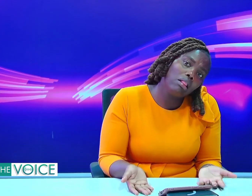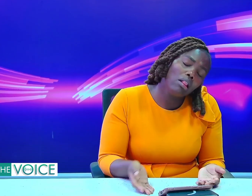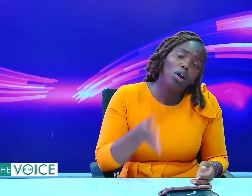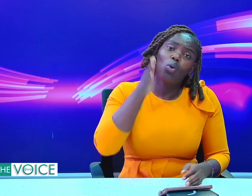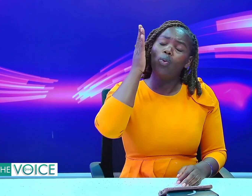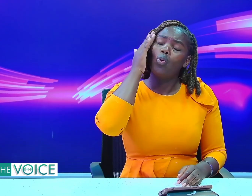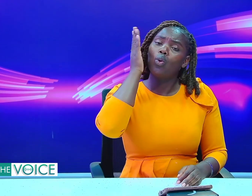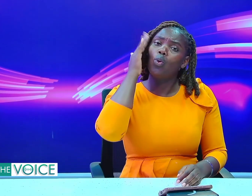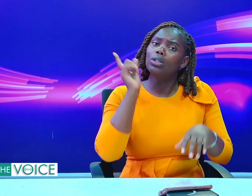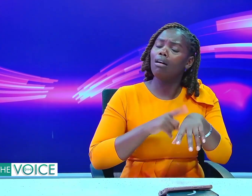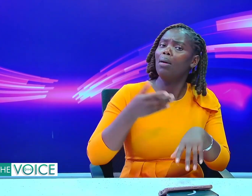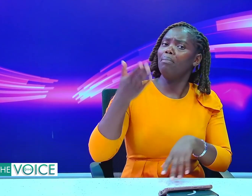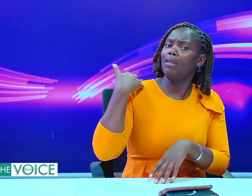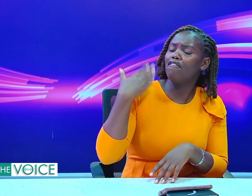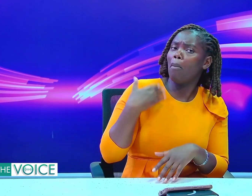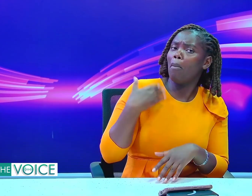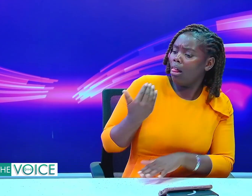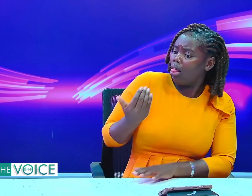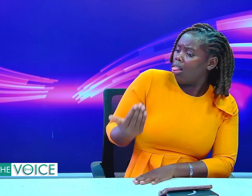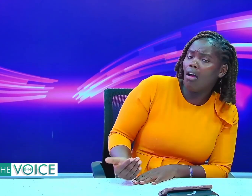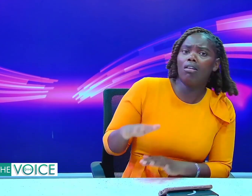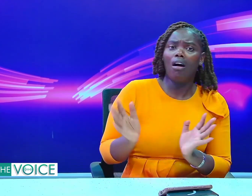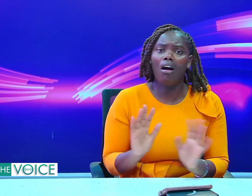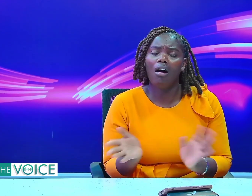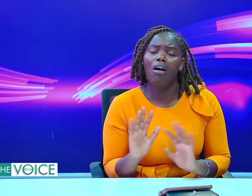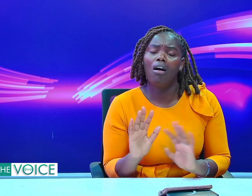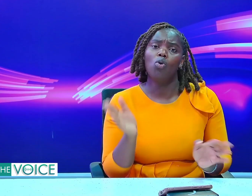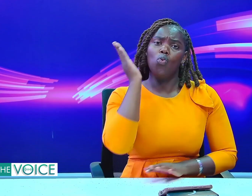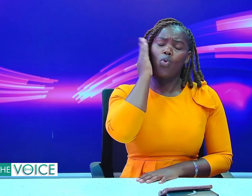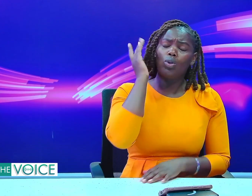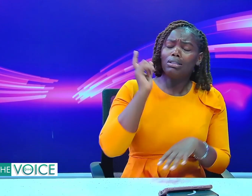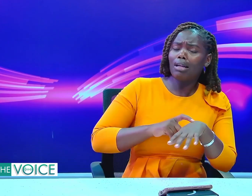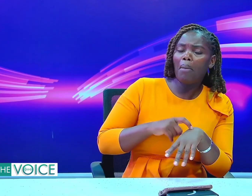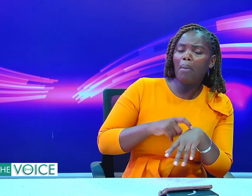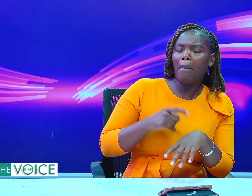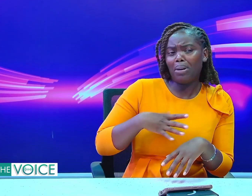people didn't know the story. People were asking what had happened. People were also saying